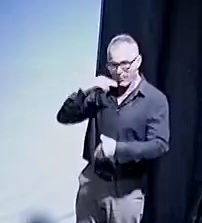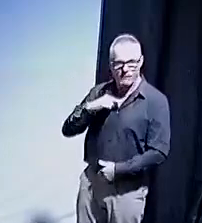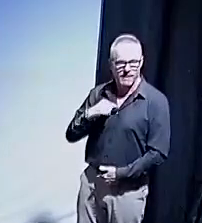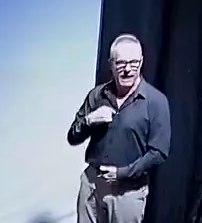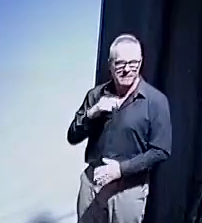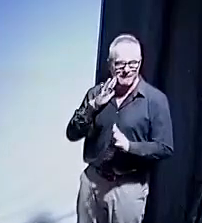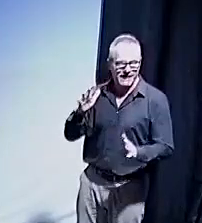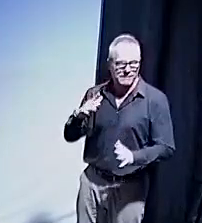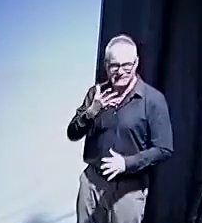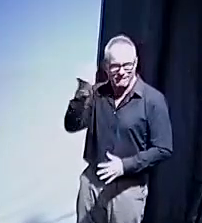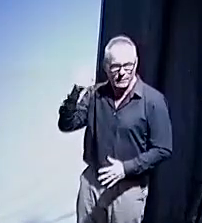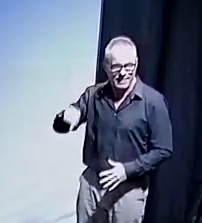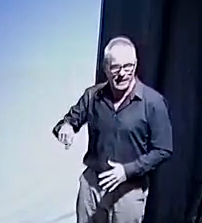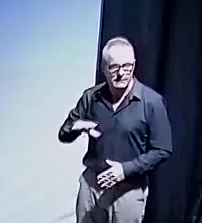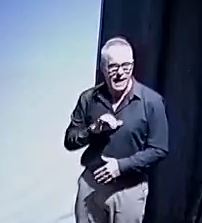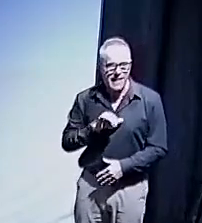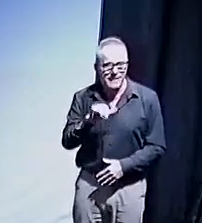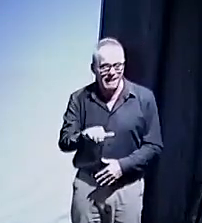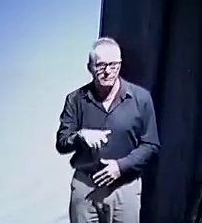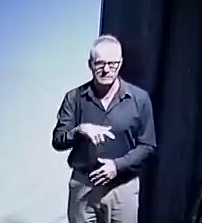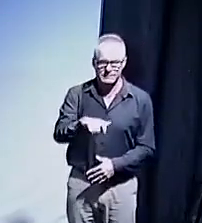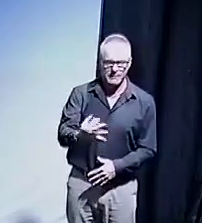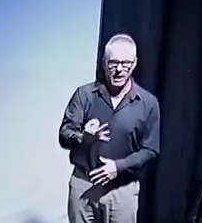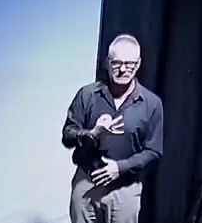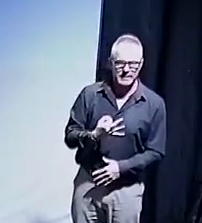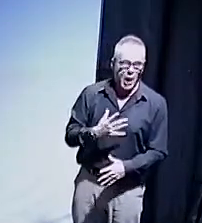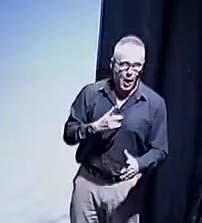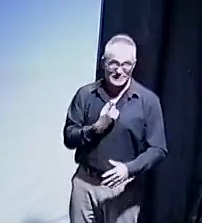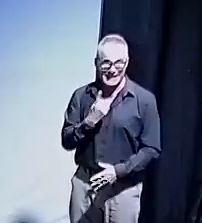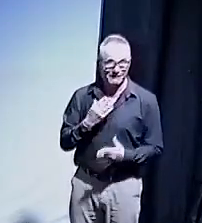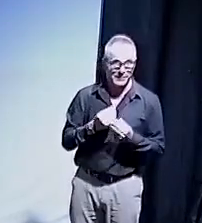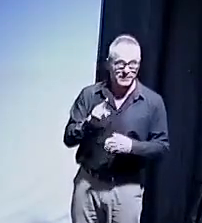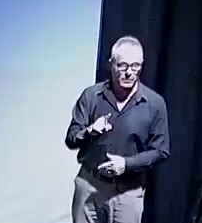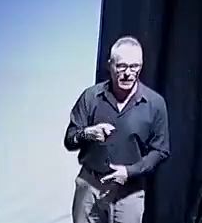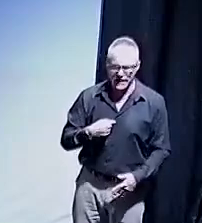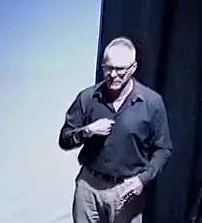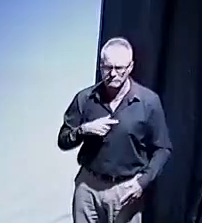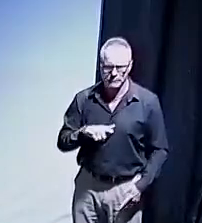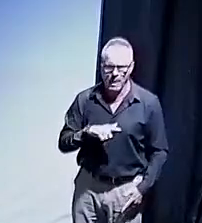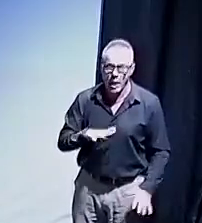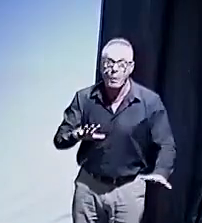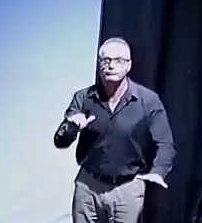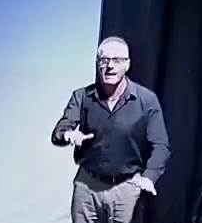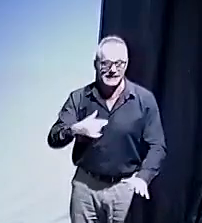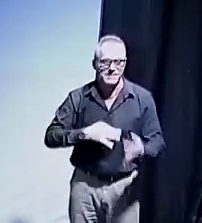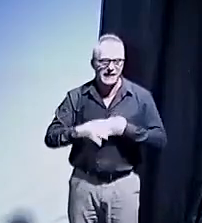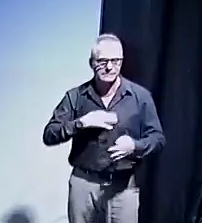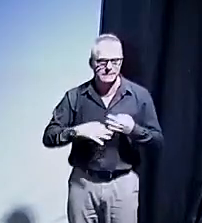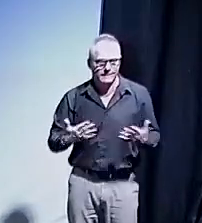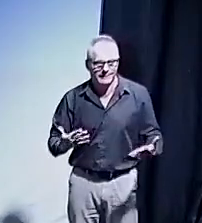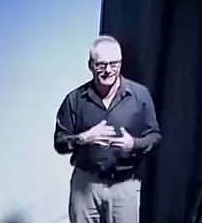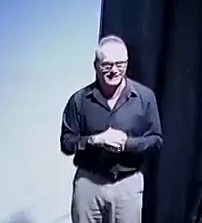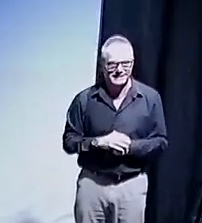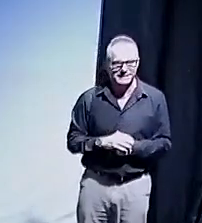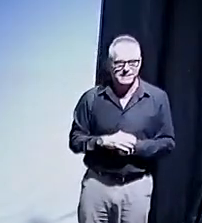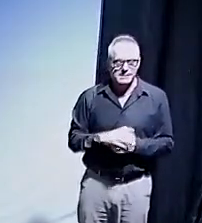am. And then afterwards, people will go like, "Oh, can I get a selfie with you?" And I'm like, "Oh yeah, I'm an actor. Yeah, hello." It's like a completely different